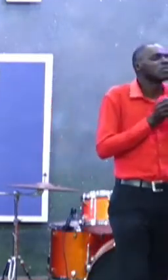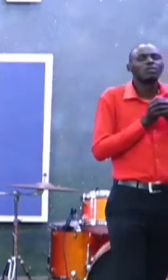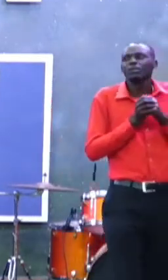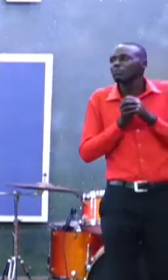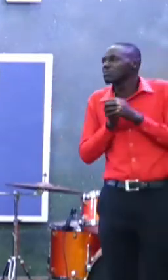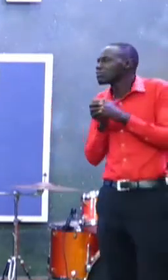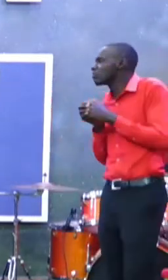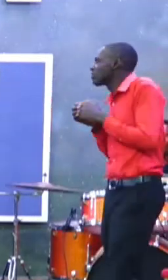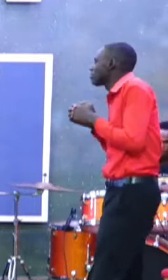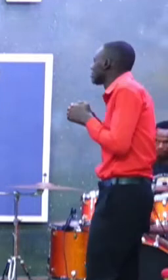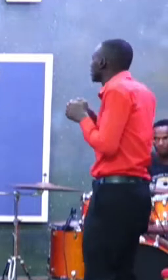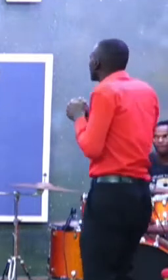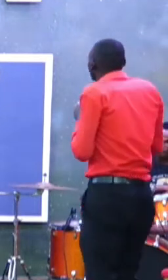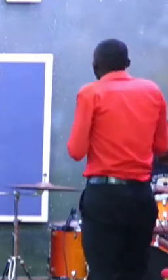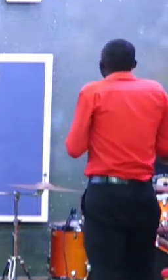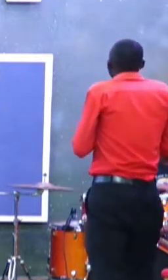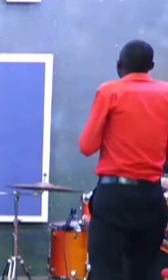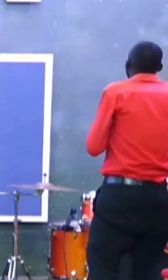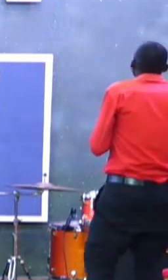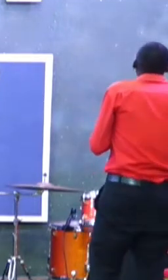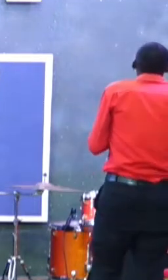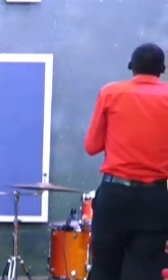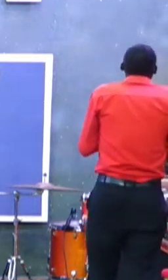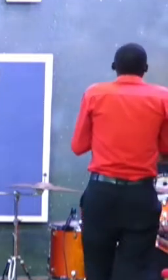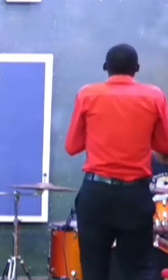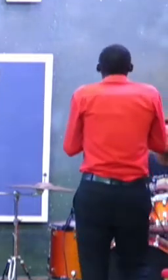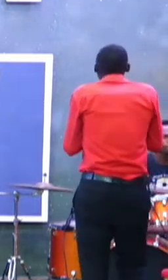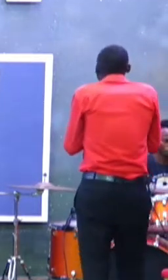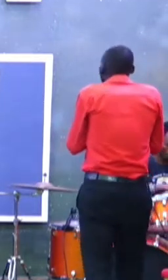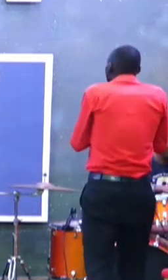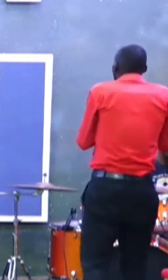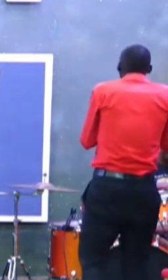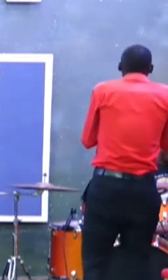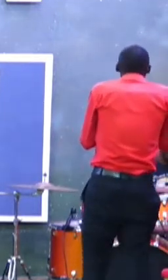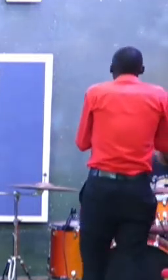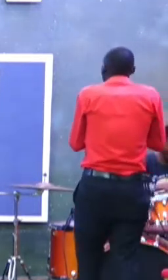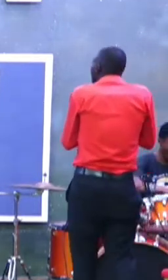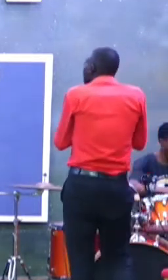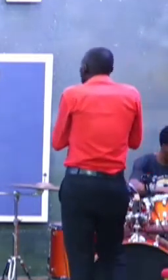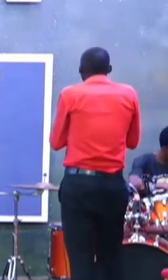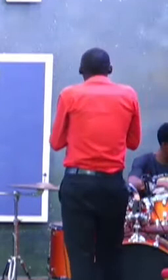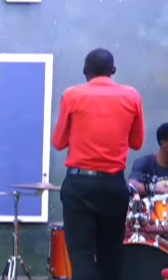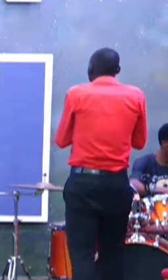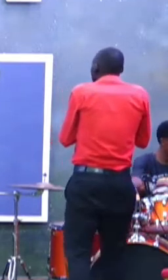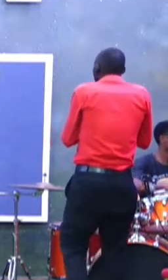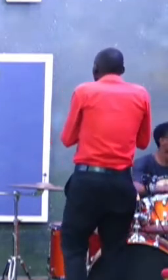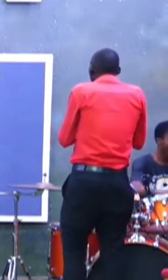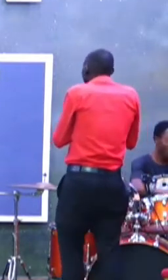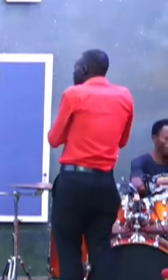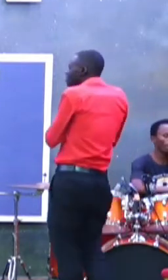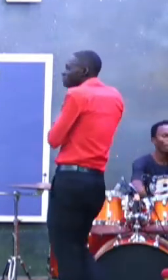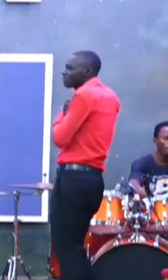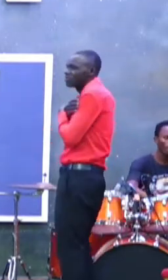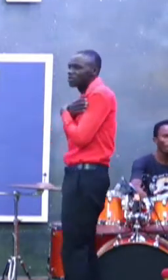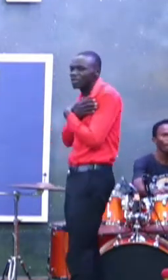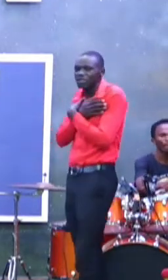Kunywegera kiberebere kyeggulu, njagala kwambala kiberebere kyeggulu, njagala kunywegera kiberebere kyeggulu, njagala kwambala